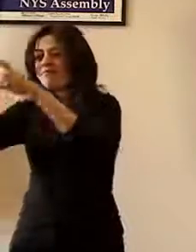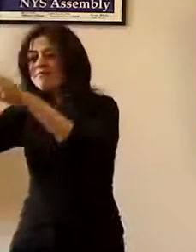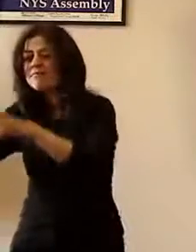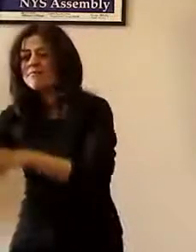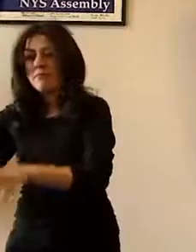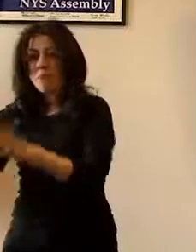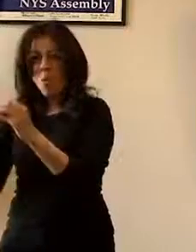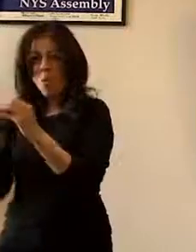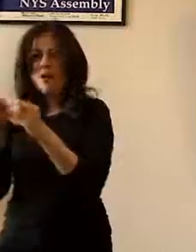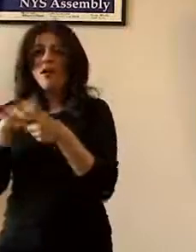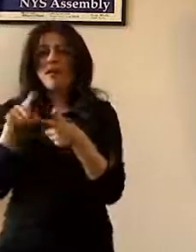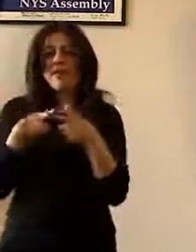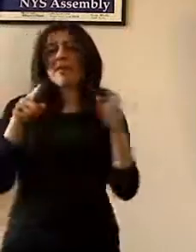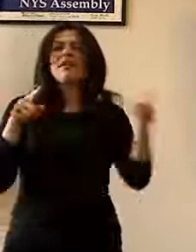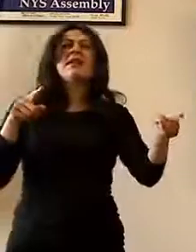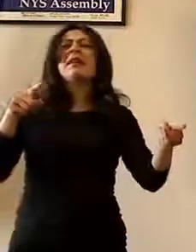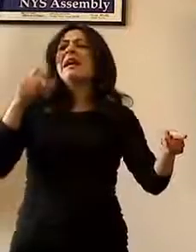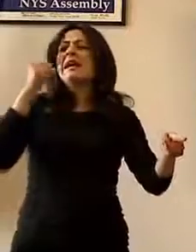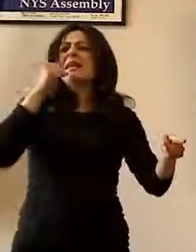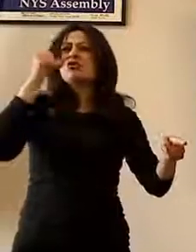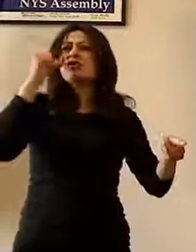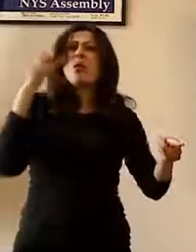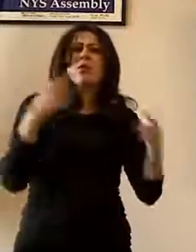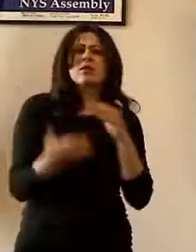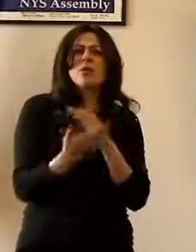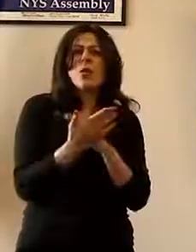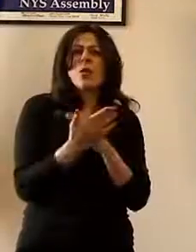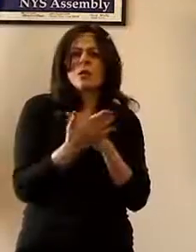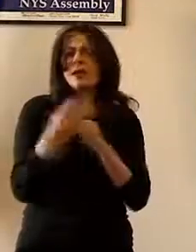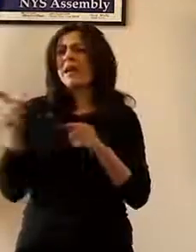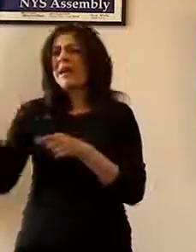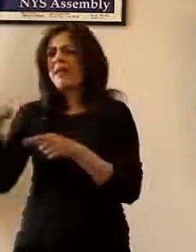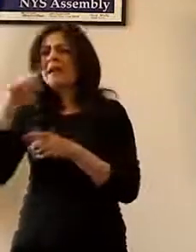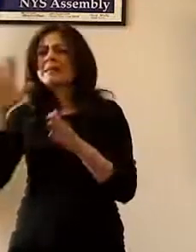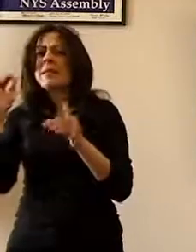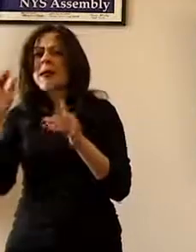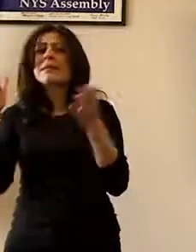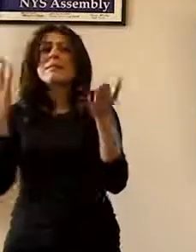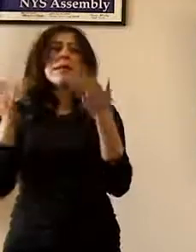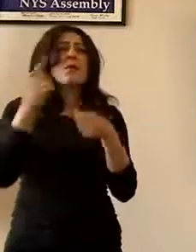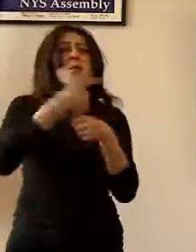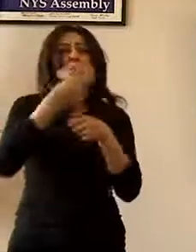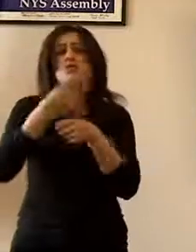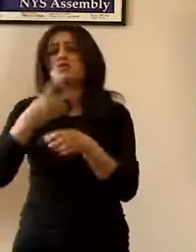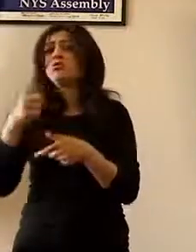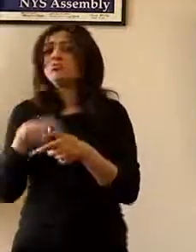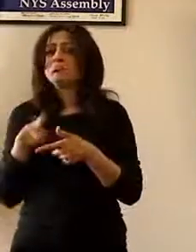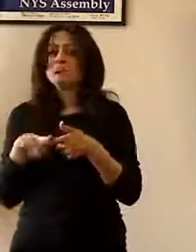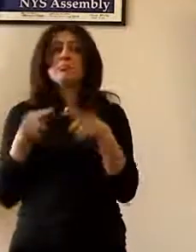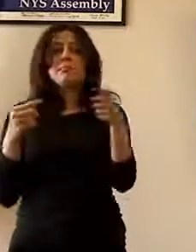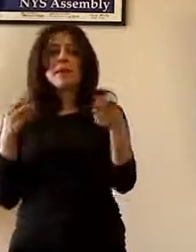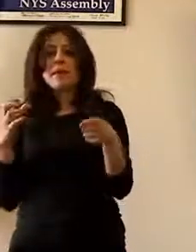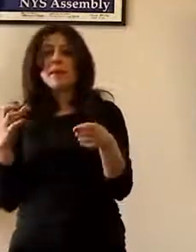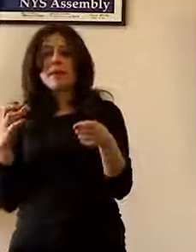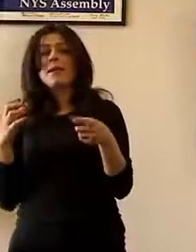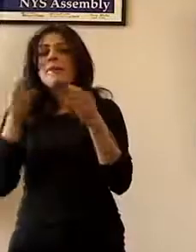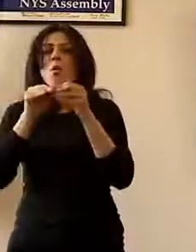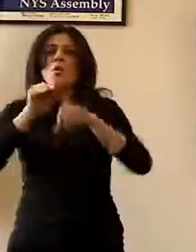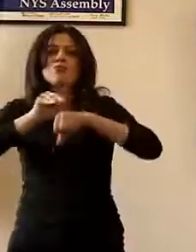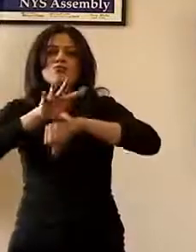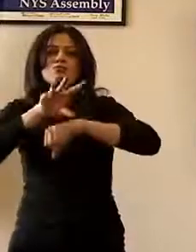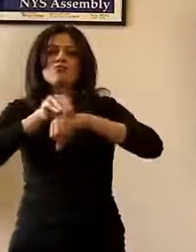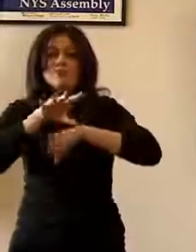was said, I think late yesterday, early this morning, they expect this to be perhaps just a couple days before they can give some